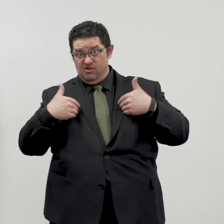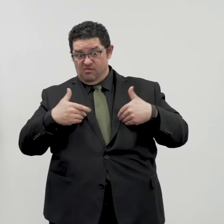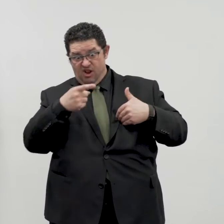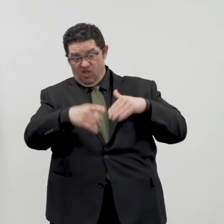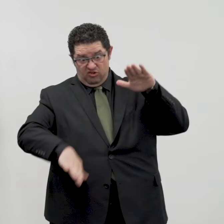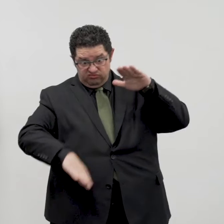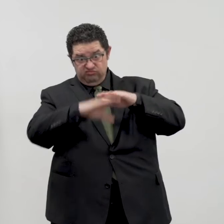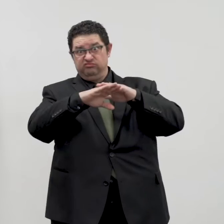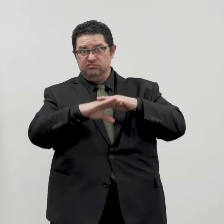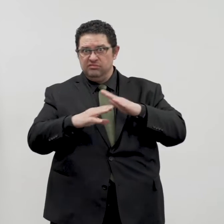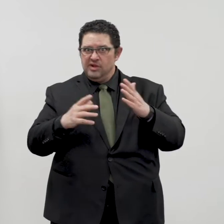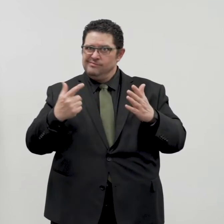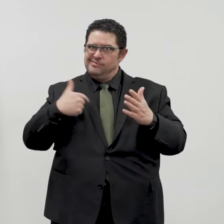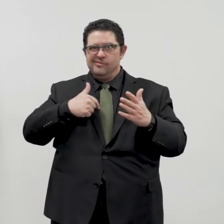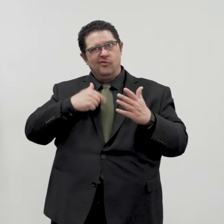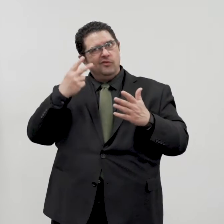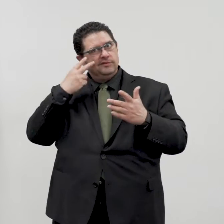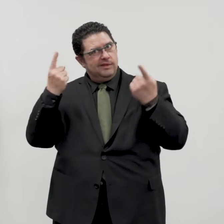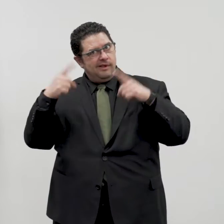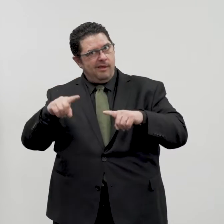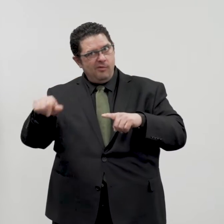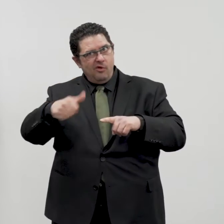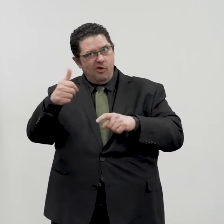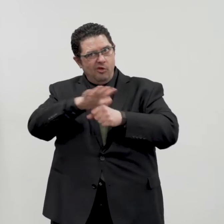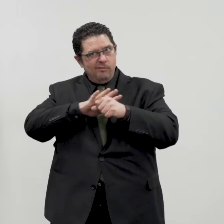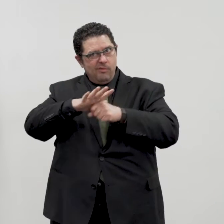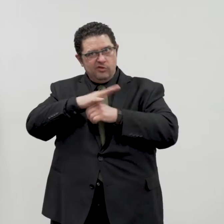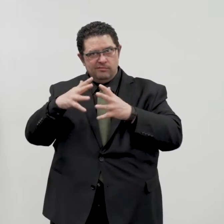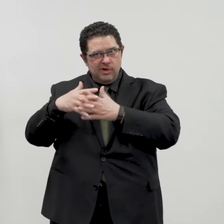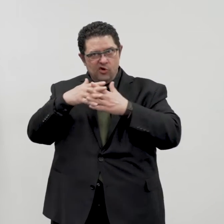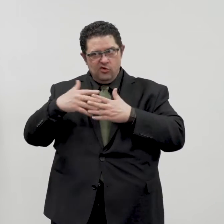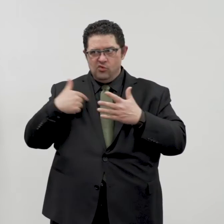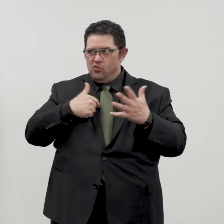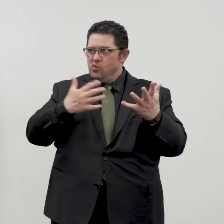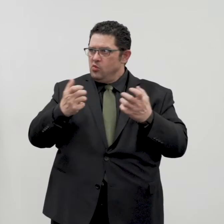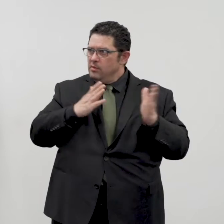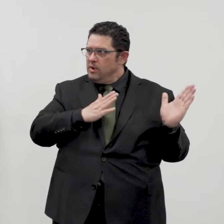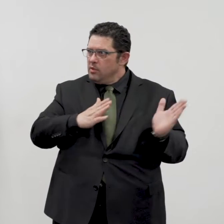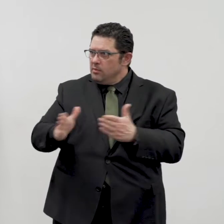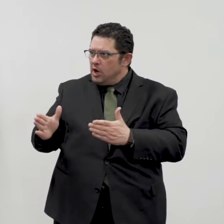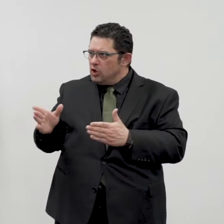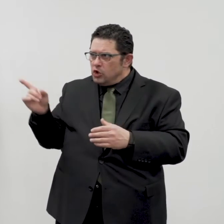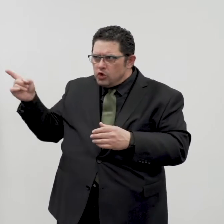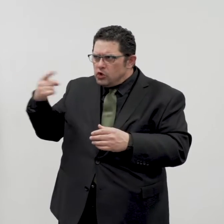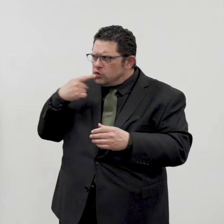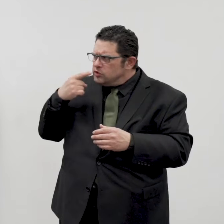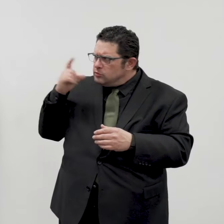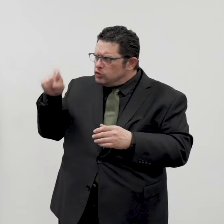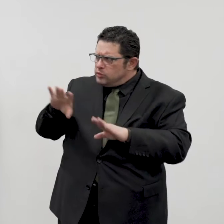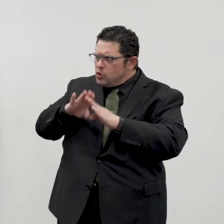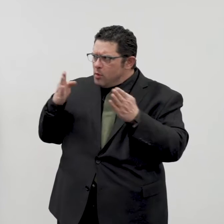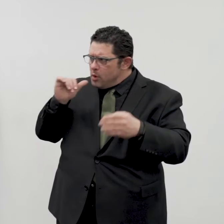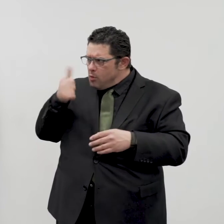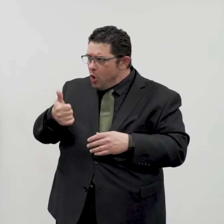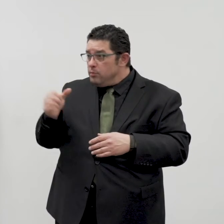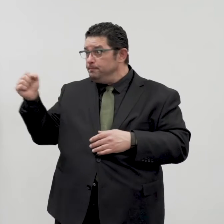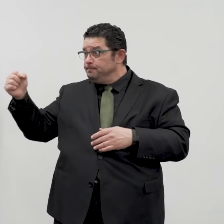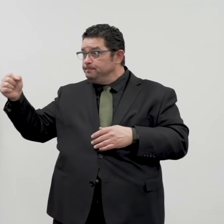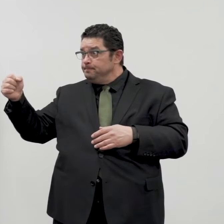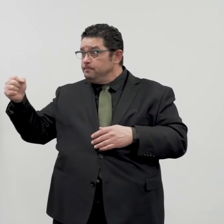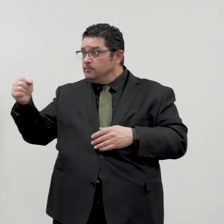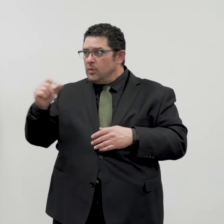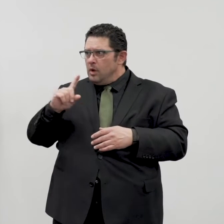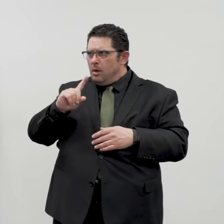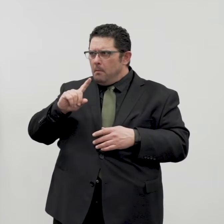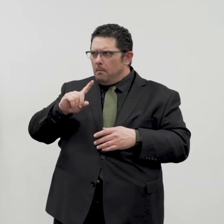and other parts of the country, and we want to be prepared. You said it's set to open tomorrow, Yes. but not